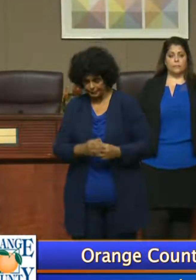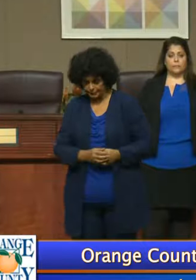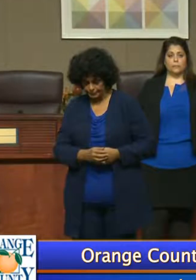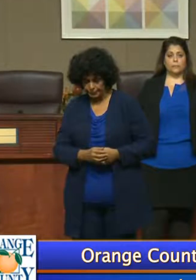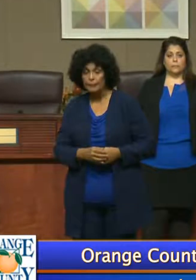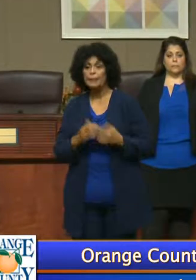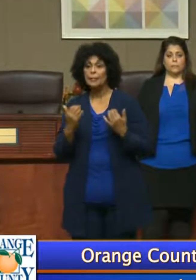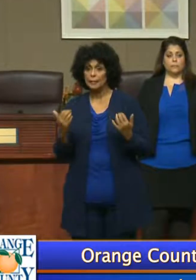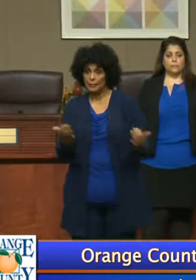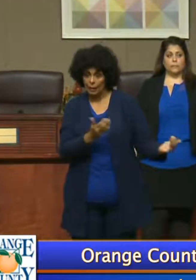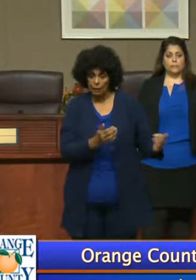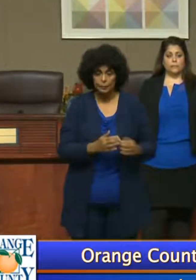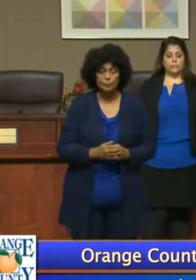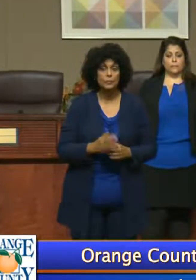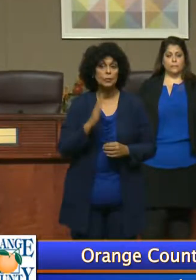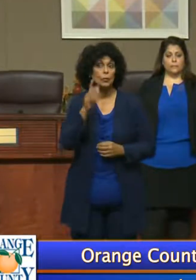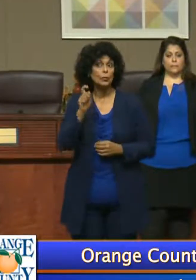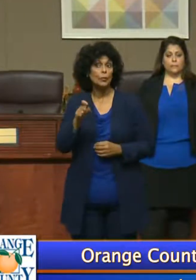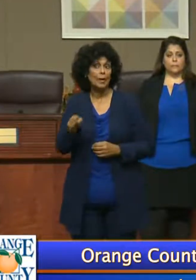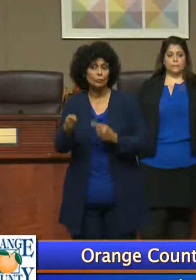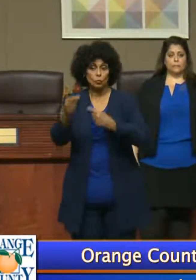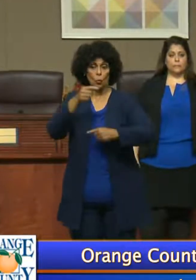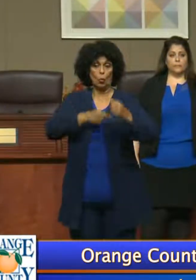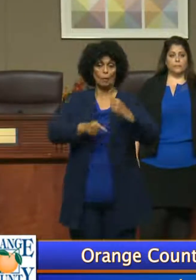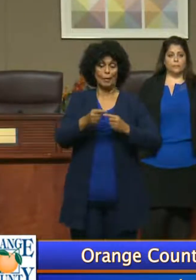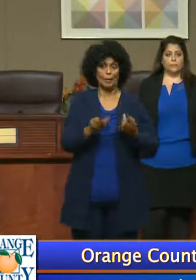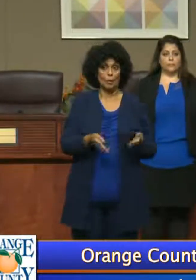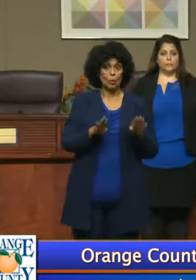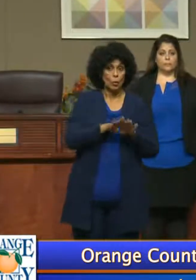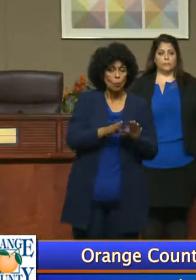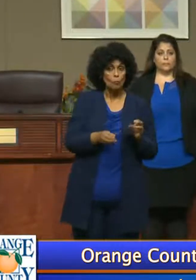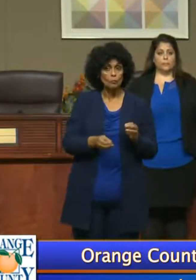I don't think, I'll go back to some more restrictive